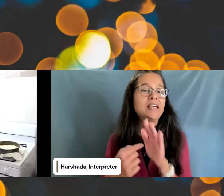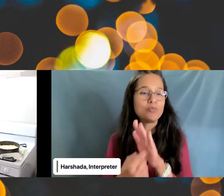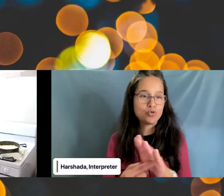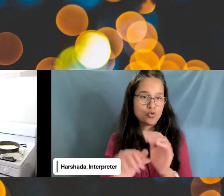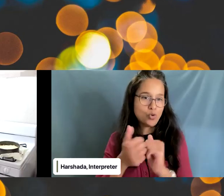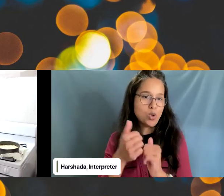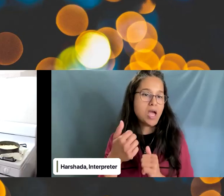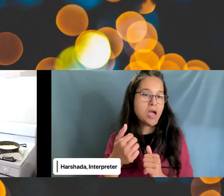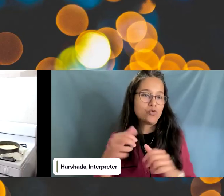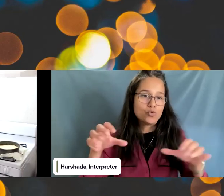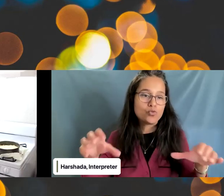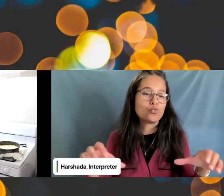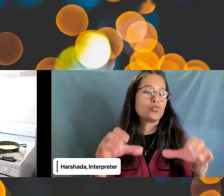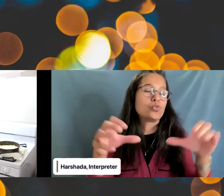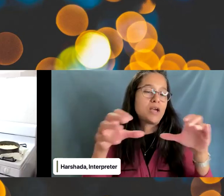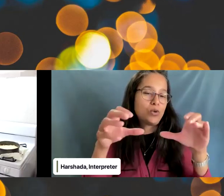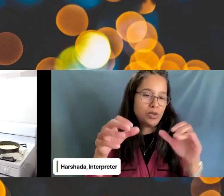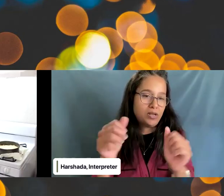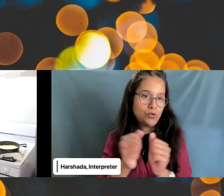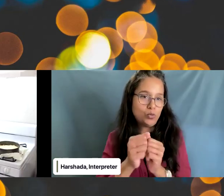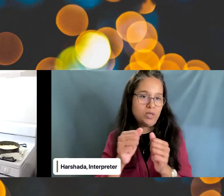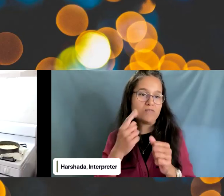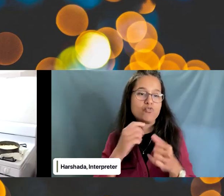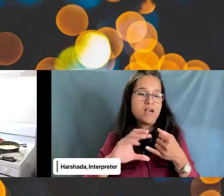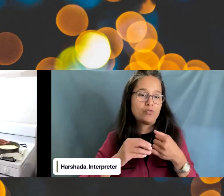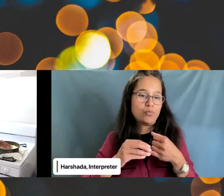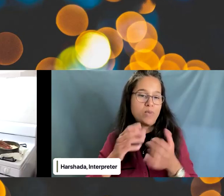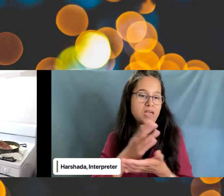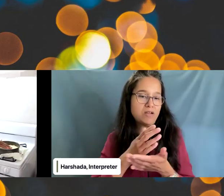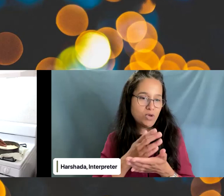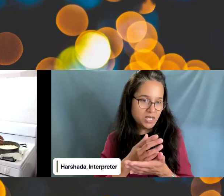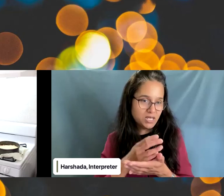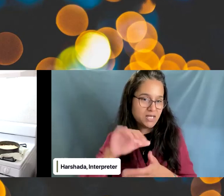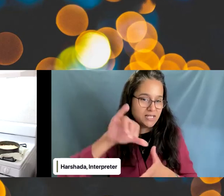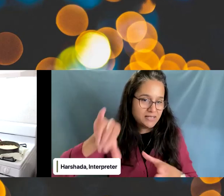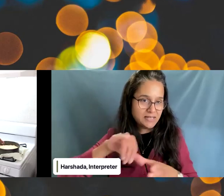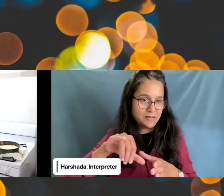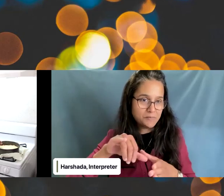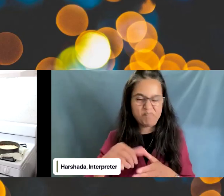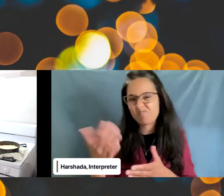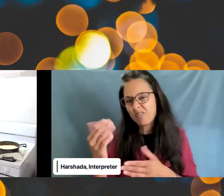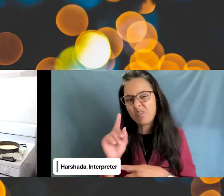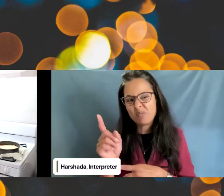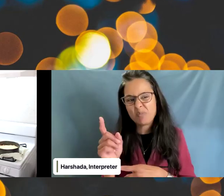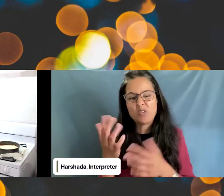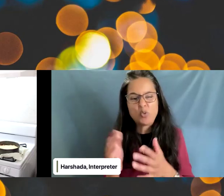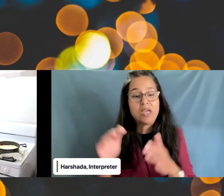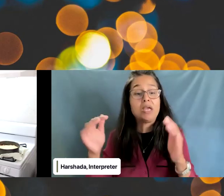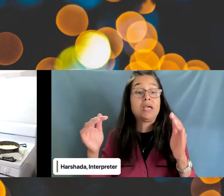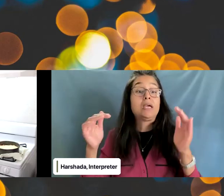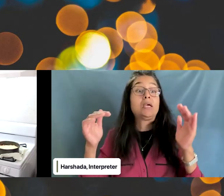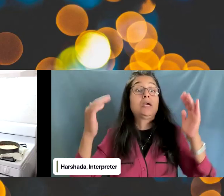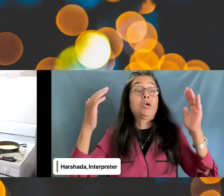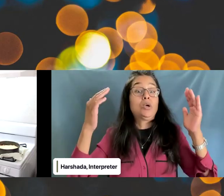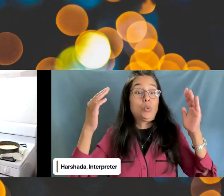to decorate it to finish your Peche Melba pie. So once it's cooled down enough, maybe another 15 minutes, keep stirring this so it